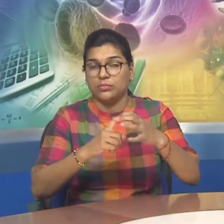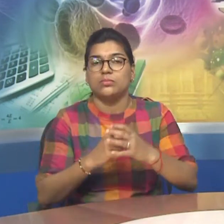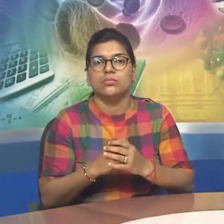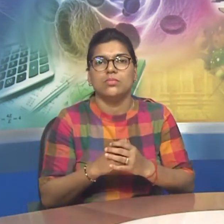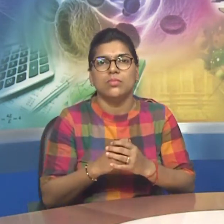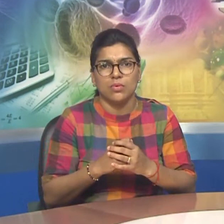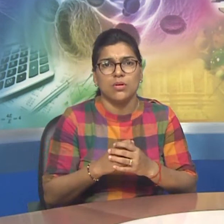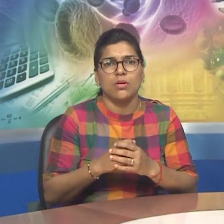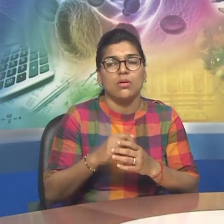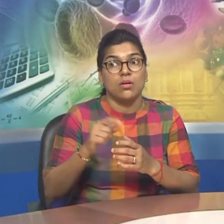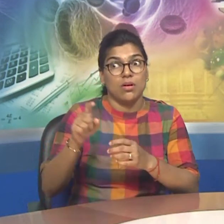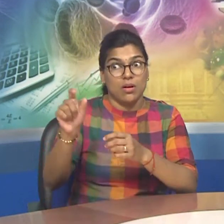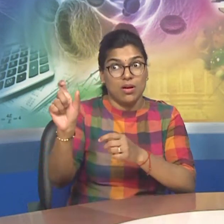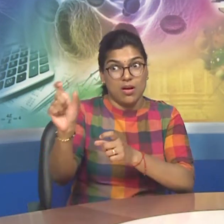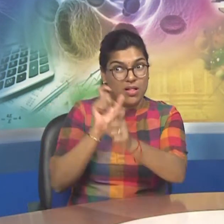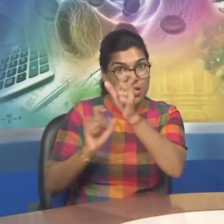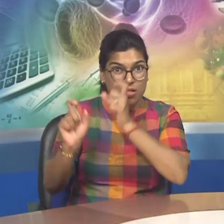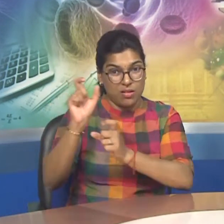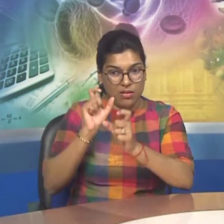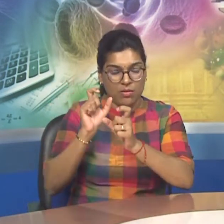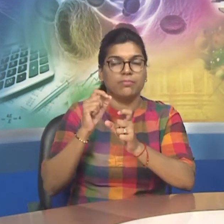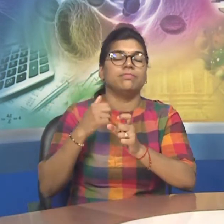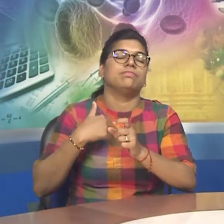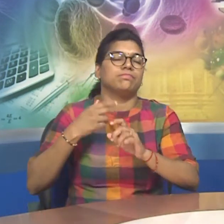Did the pain last for a long time?